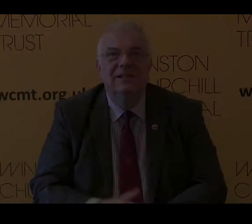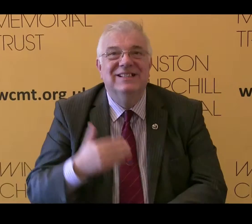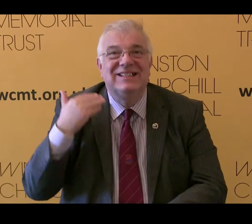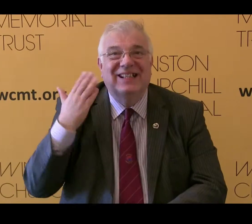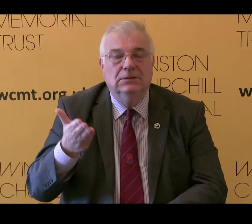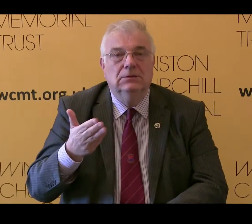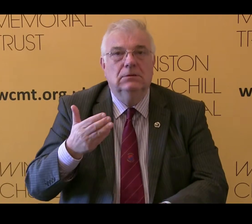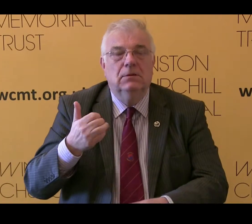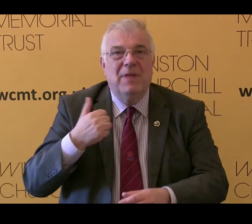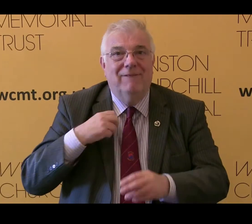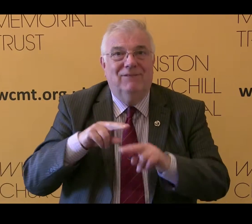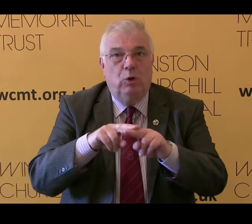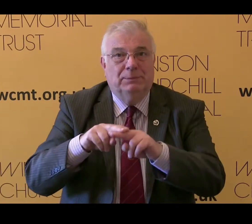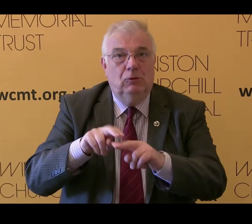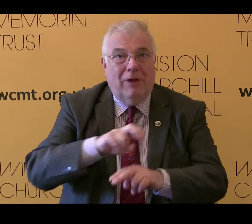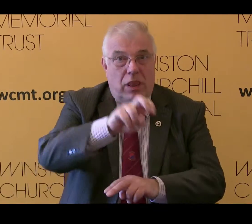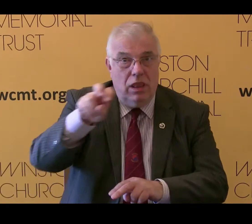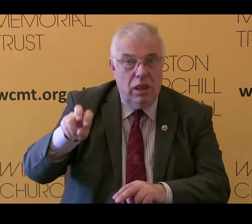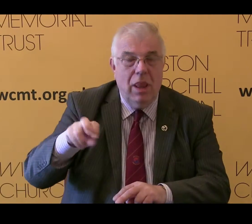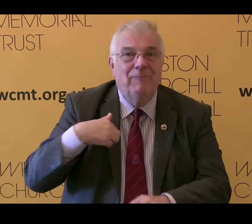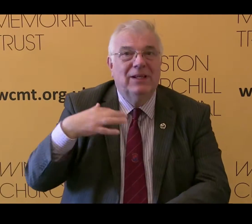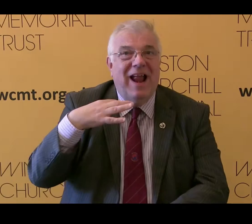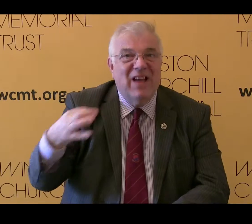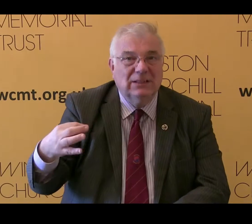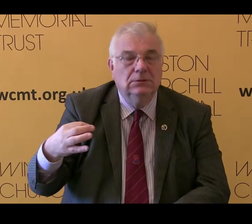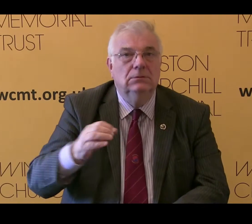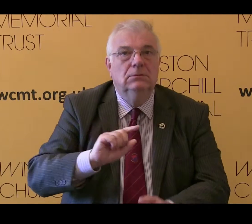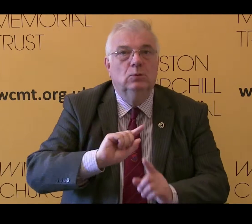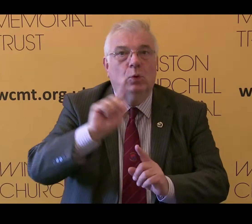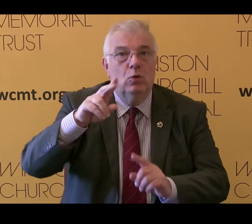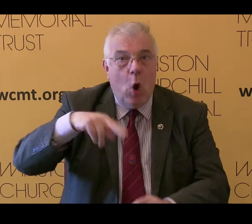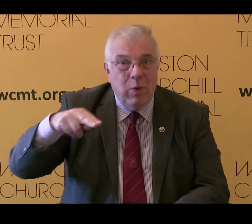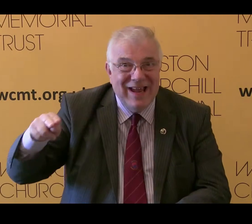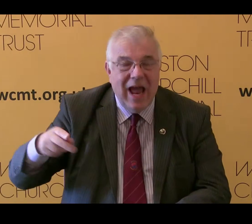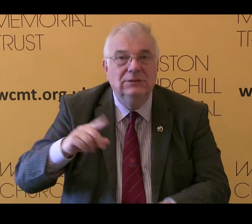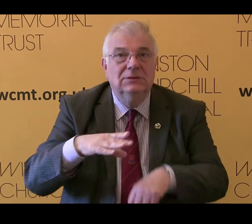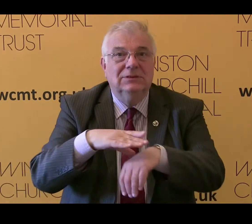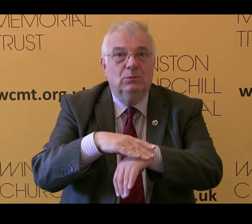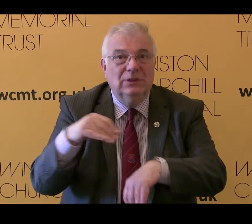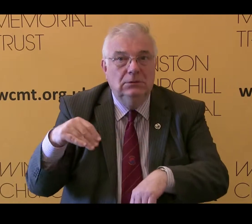Since my fellowship travels, I've been invited to go to Norway and to Sweden to give talks on